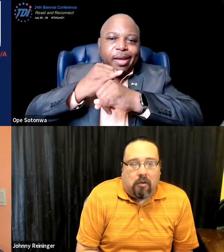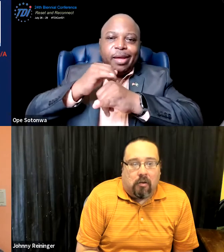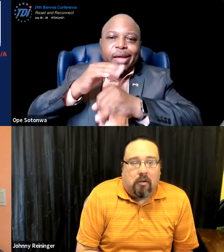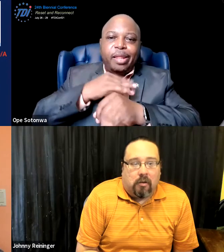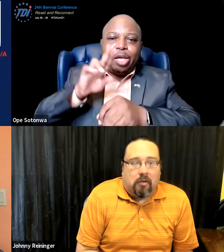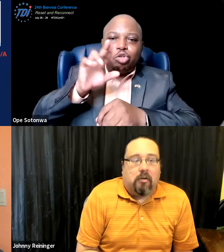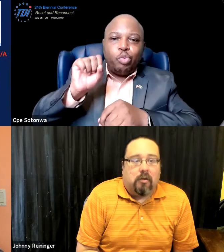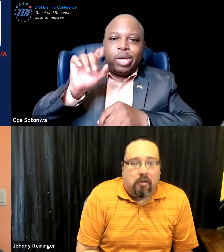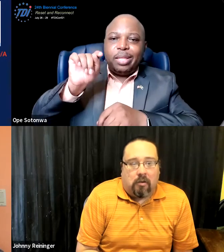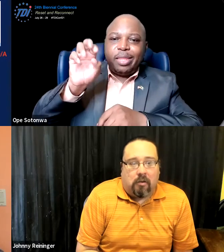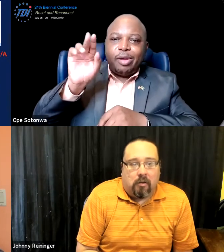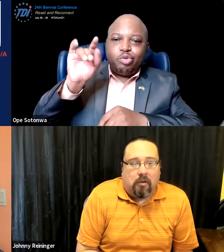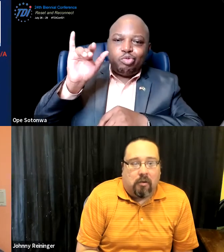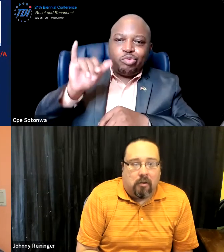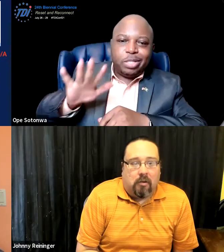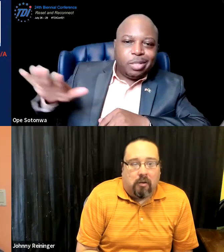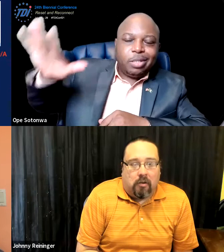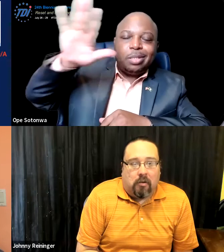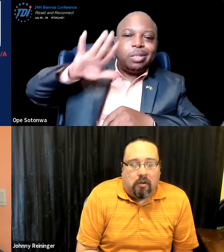living in islands